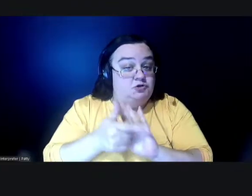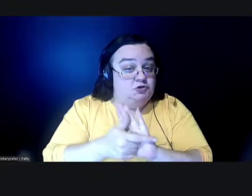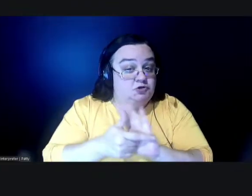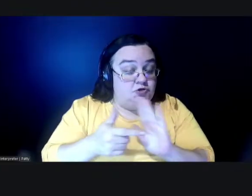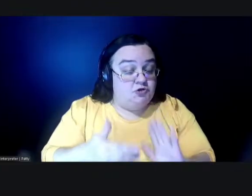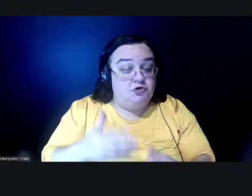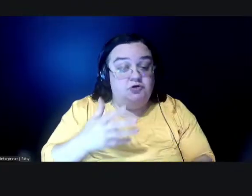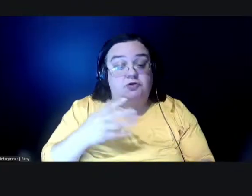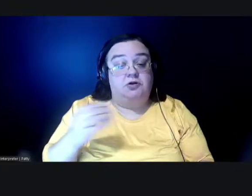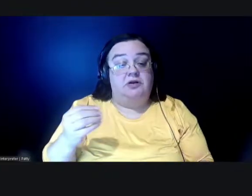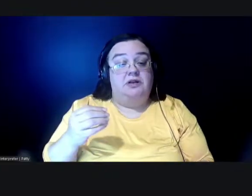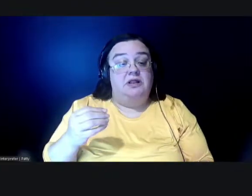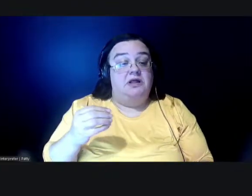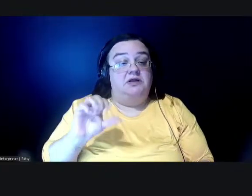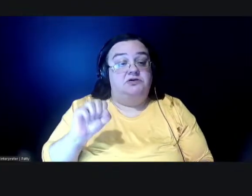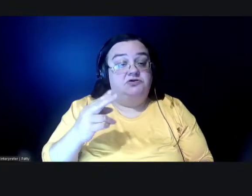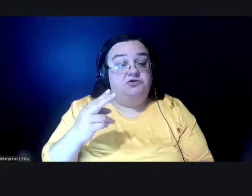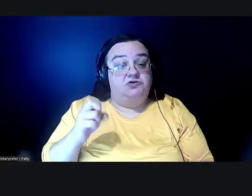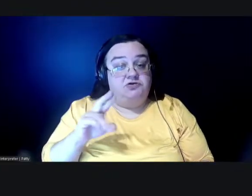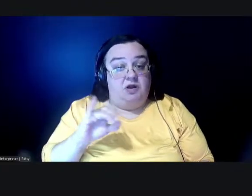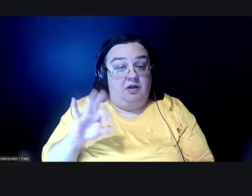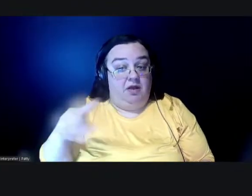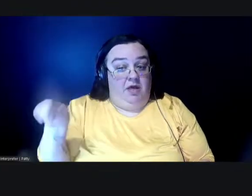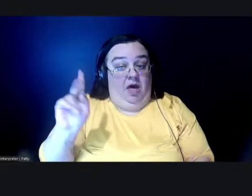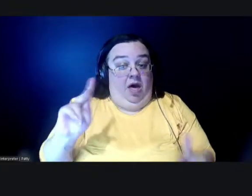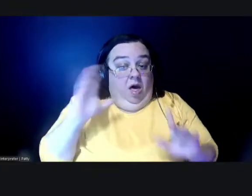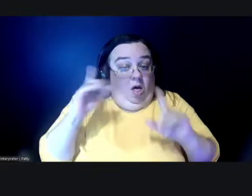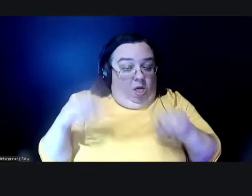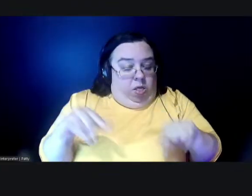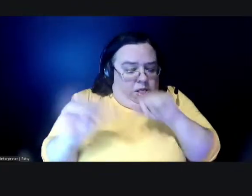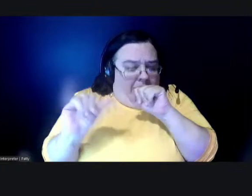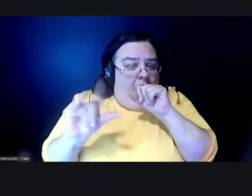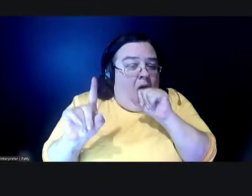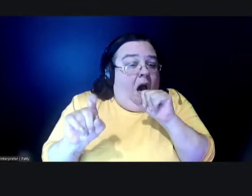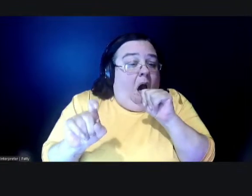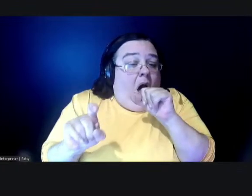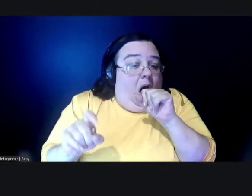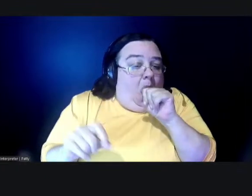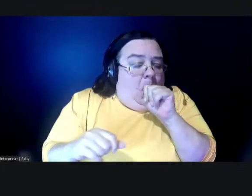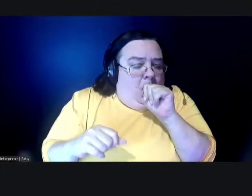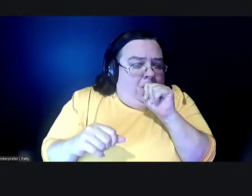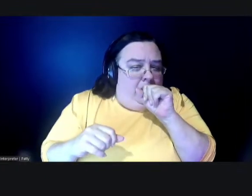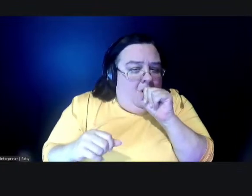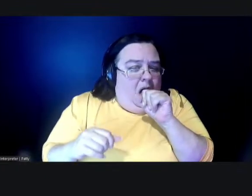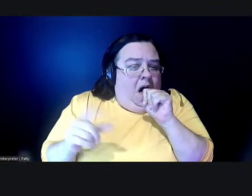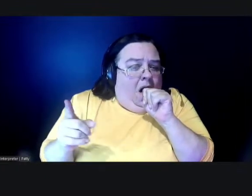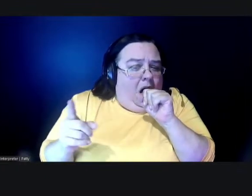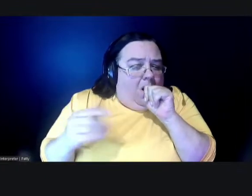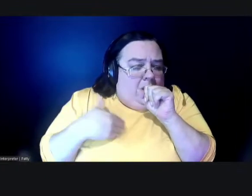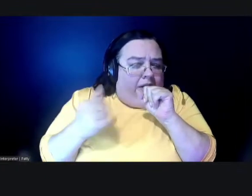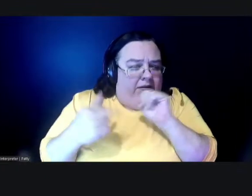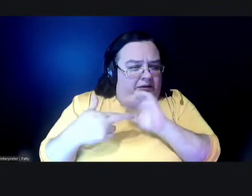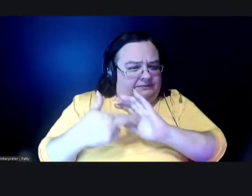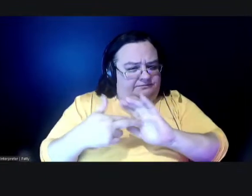the sheriff and those folks come as well? Didn't we have a representative from the state attorney's office last one?